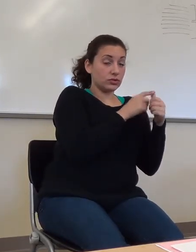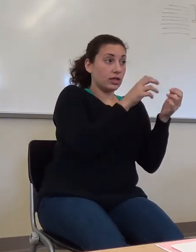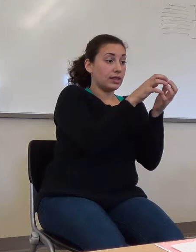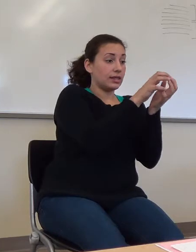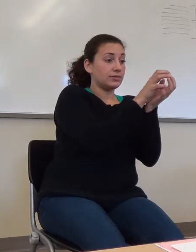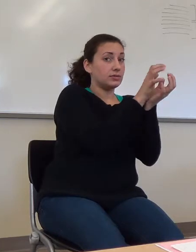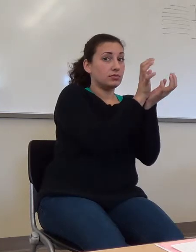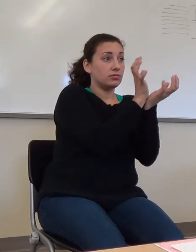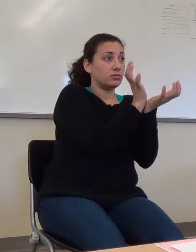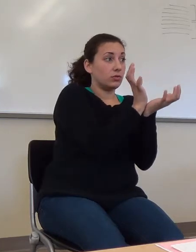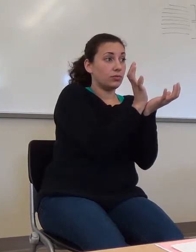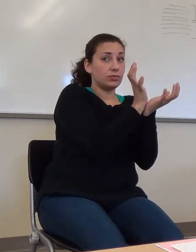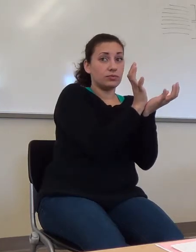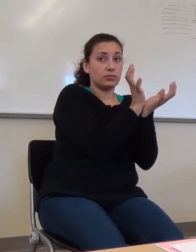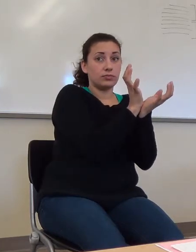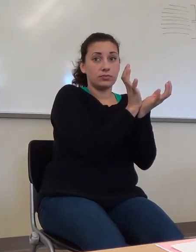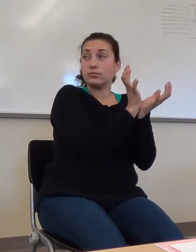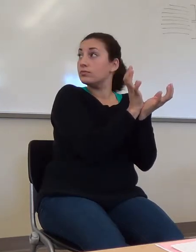Okay?